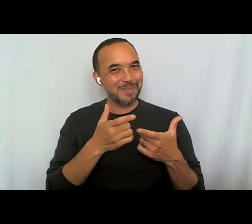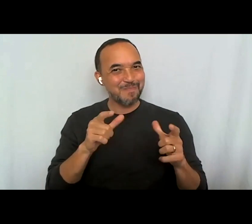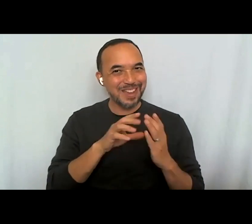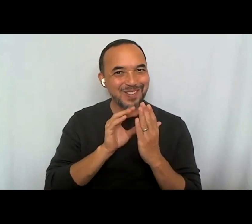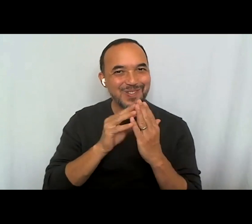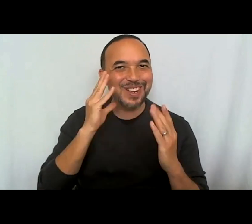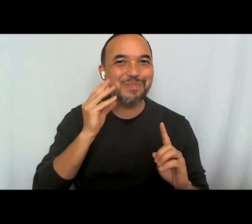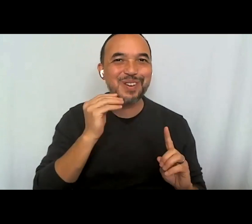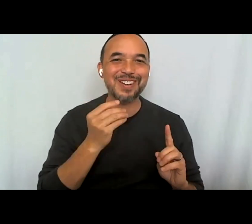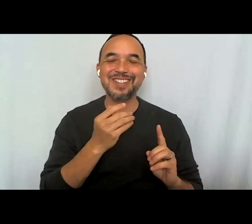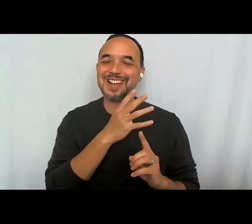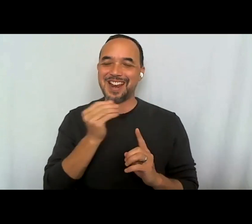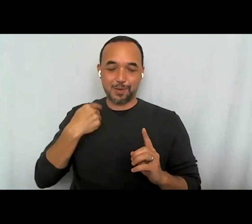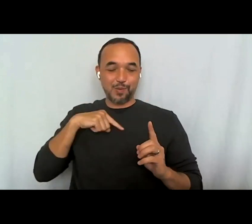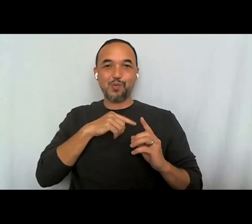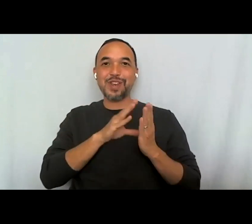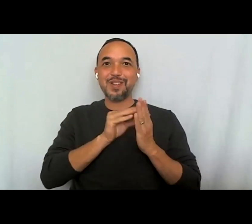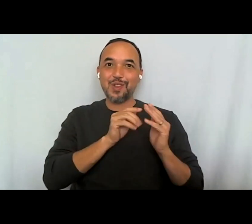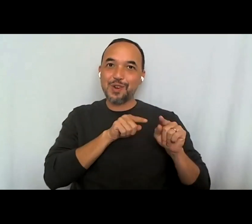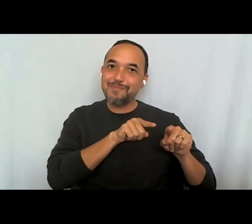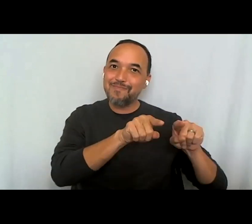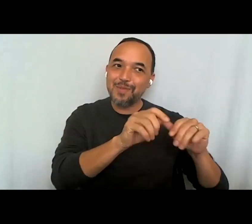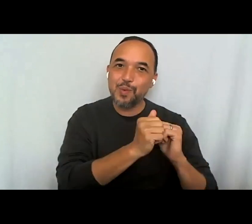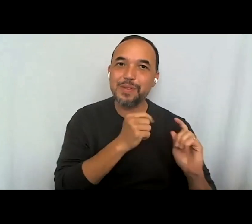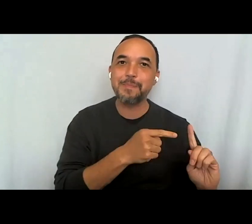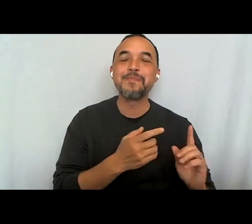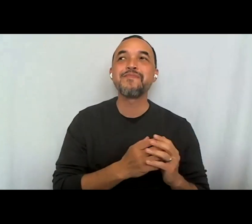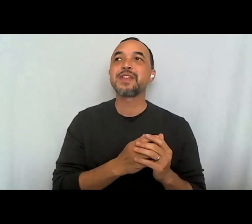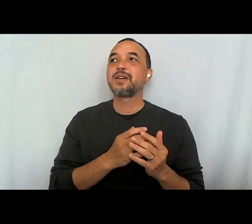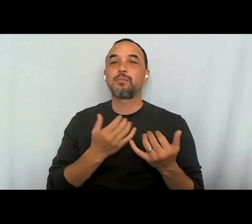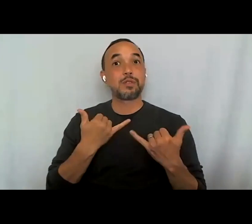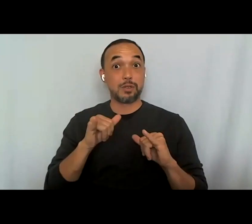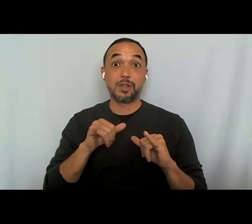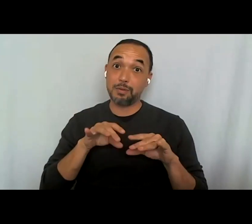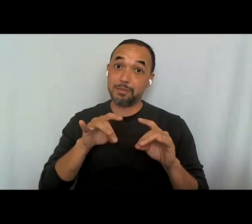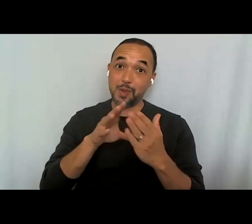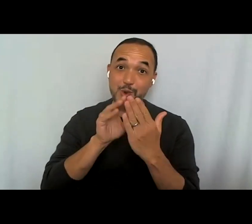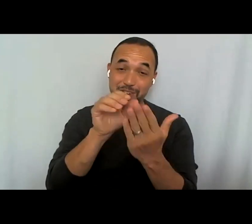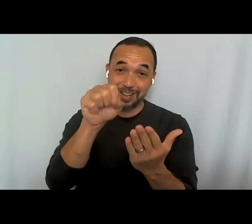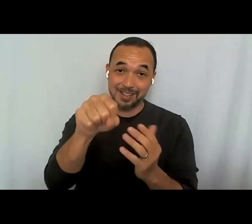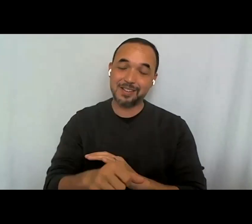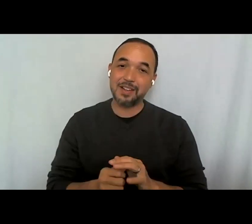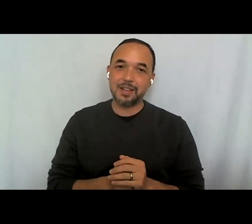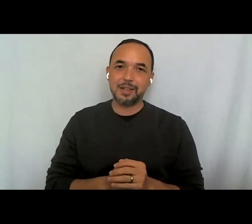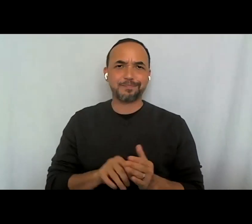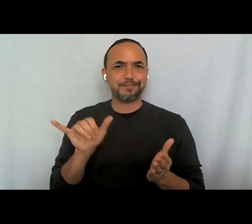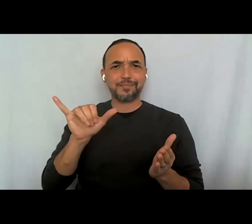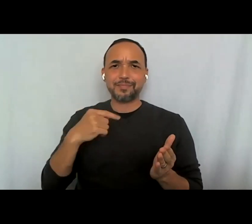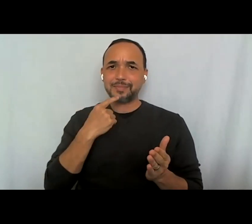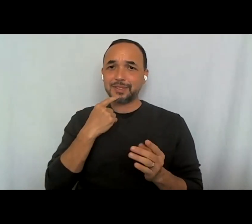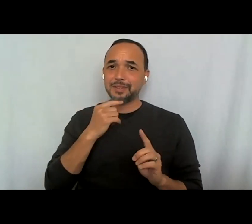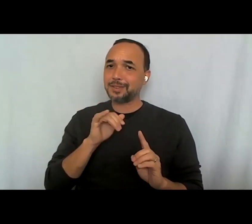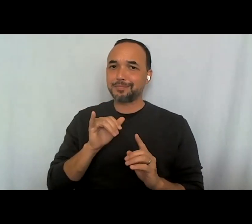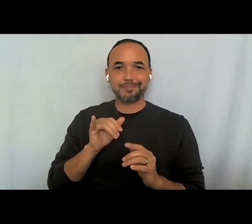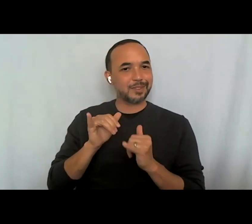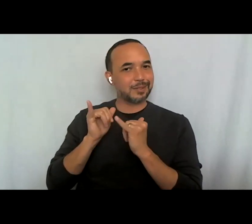learned along with him, and we are still learning. And like I was saying, the same as